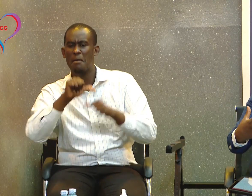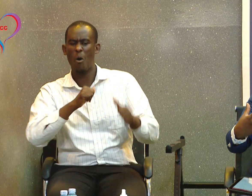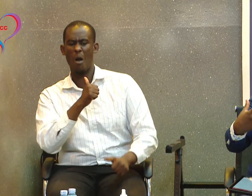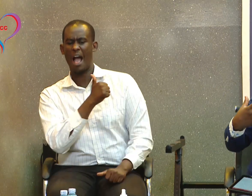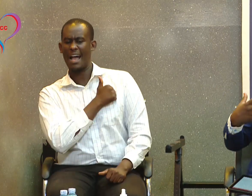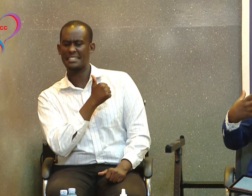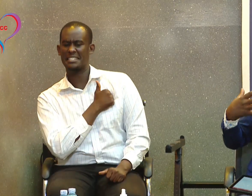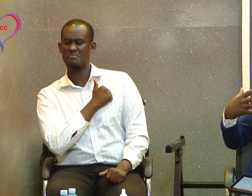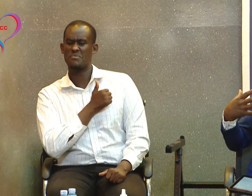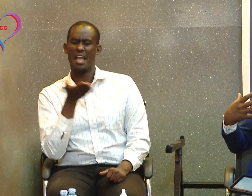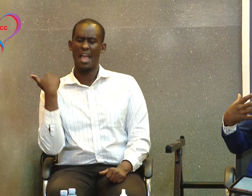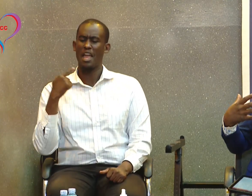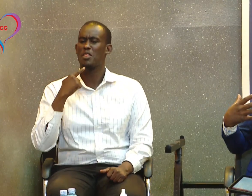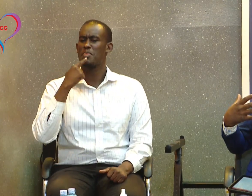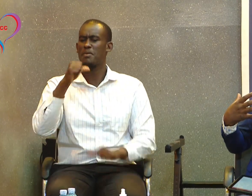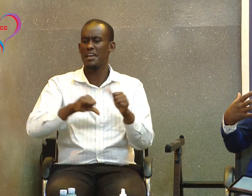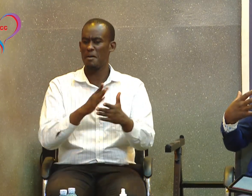You're always talking about your grandmother.